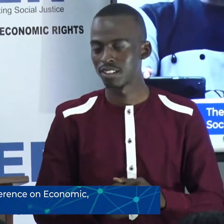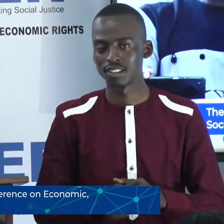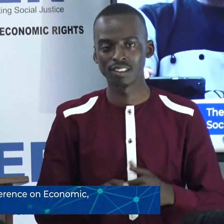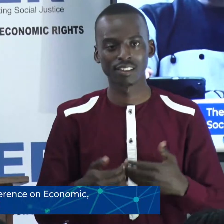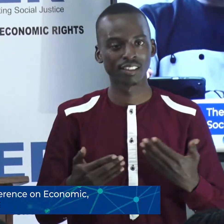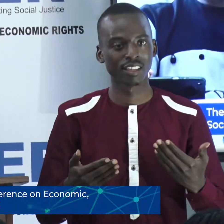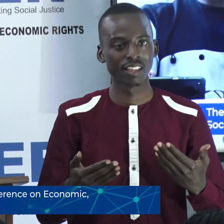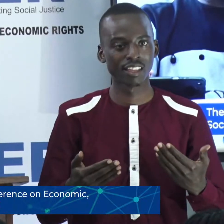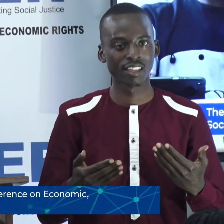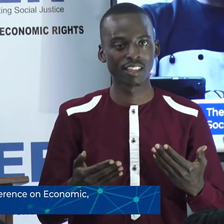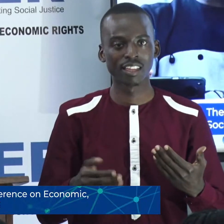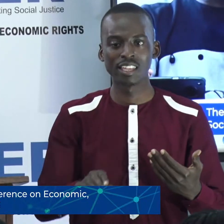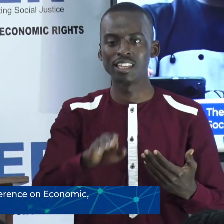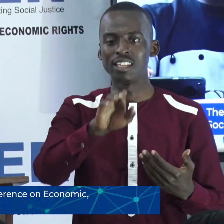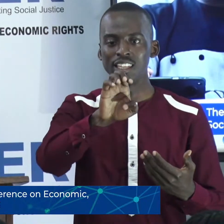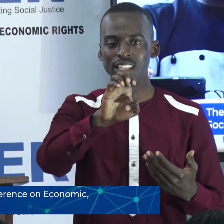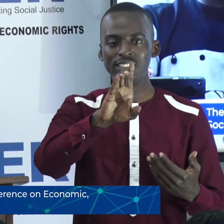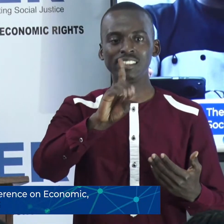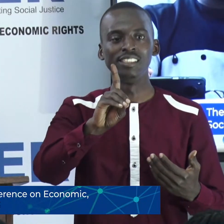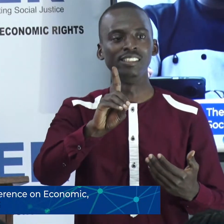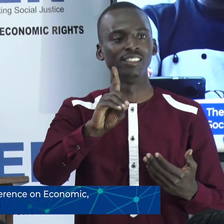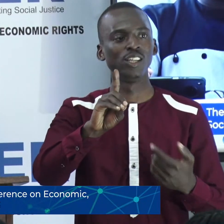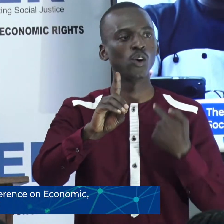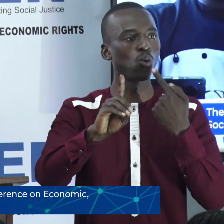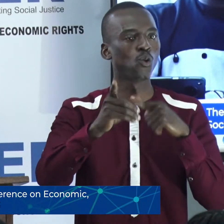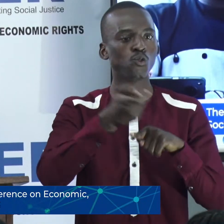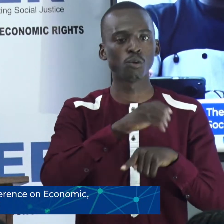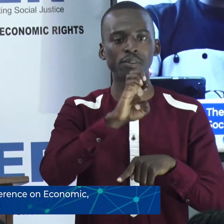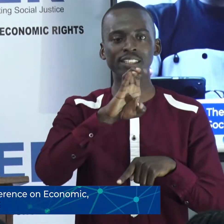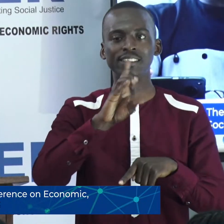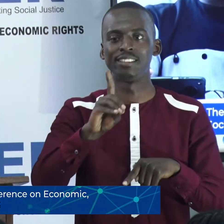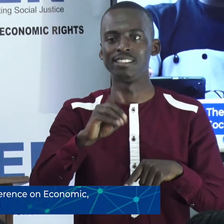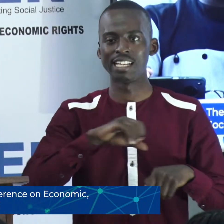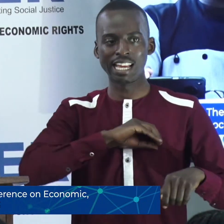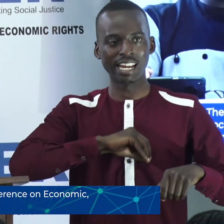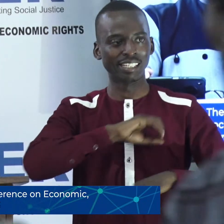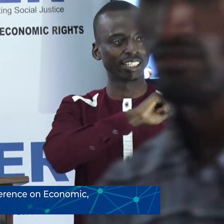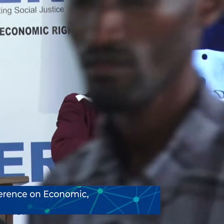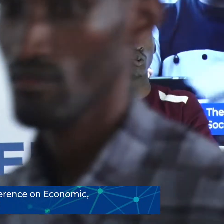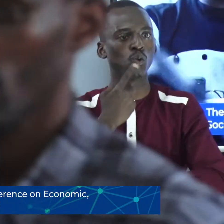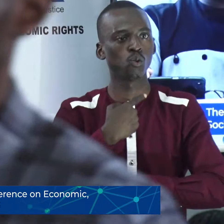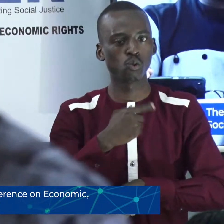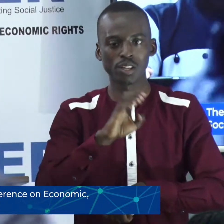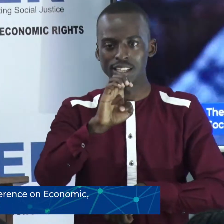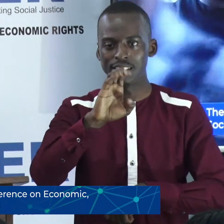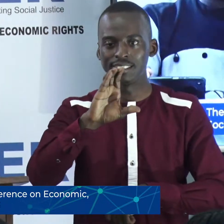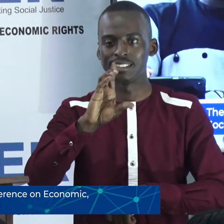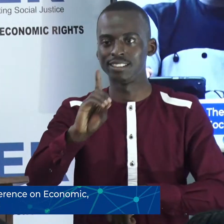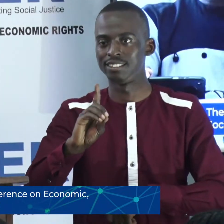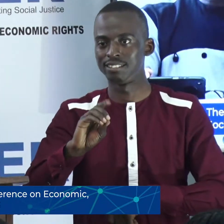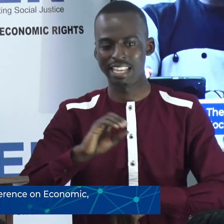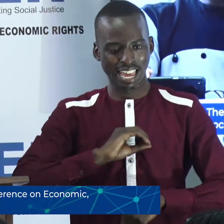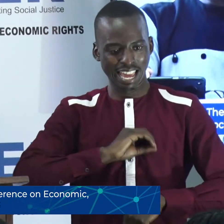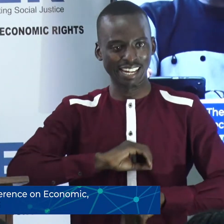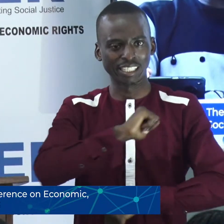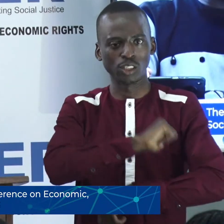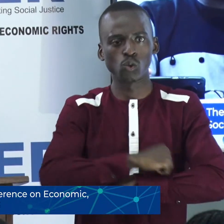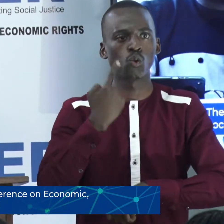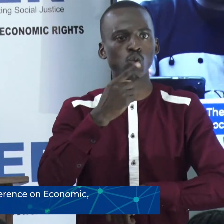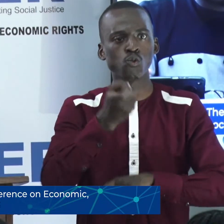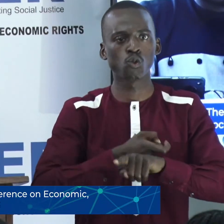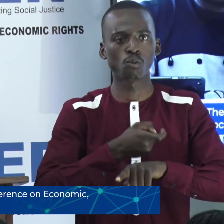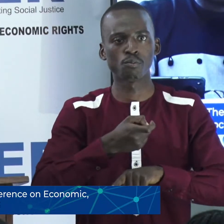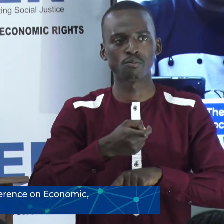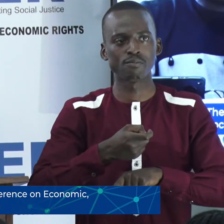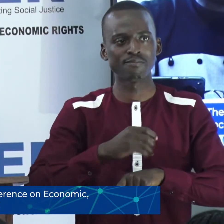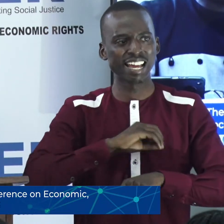early childhood development sector? Early childhood, nursery school, you're a promoter of nursery school